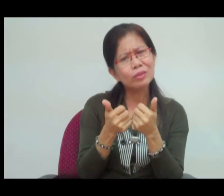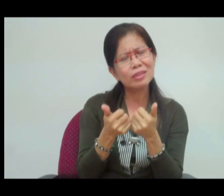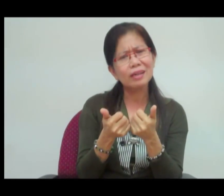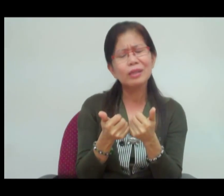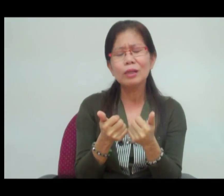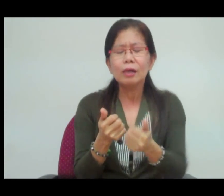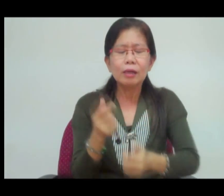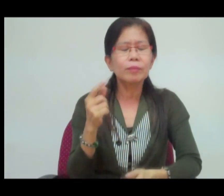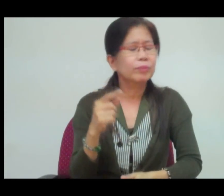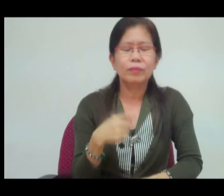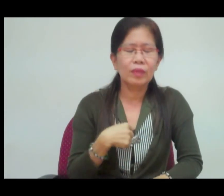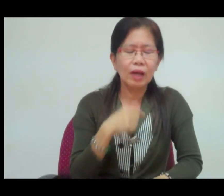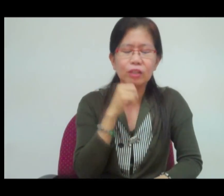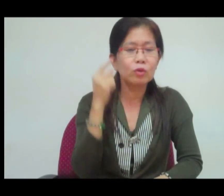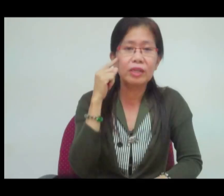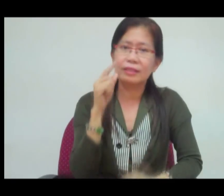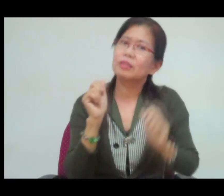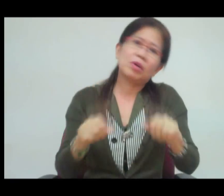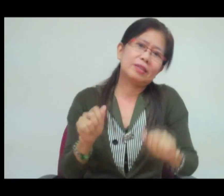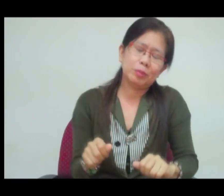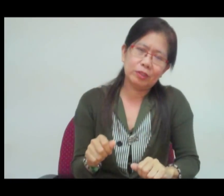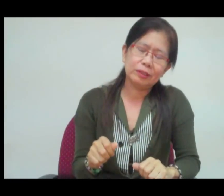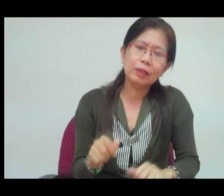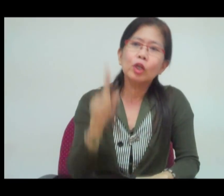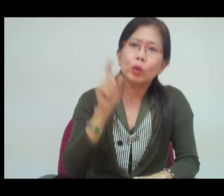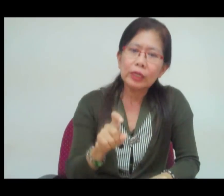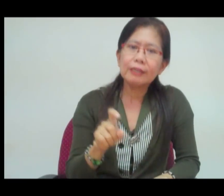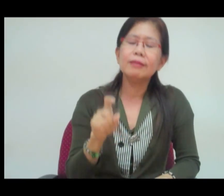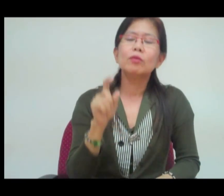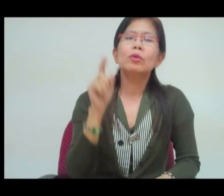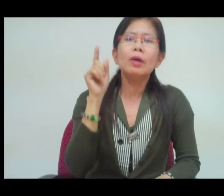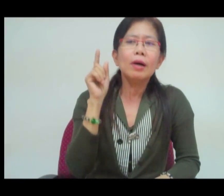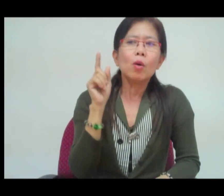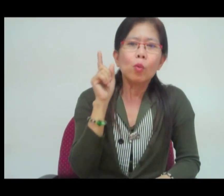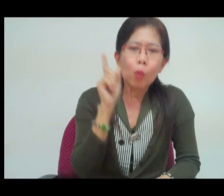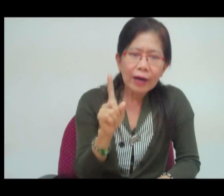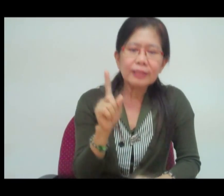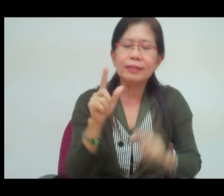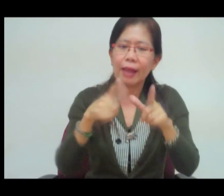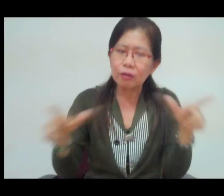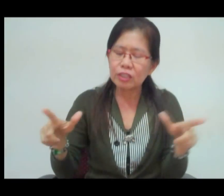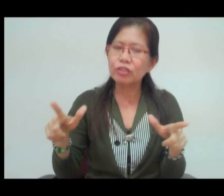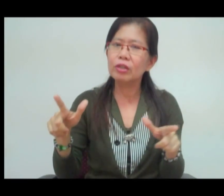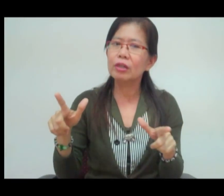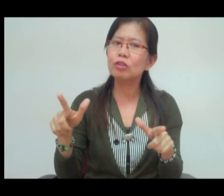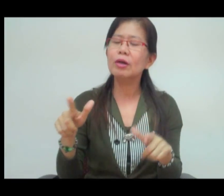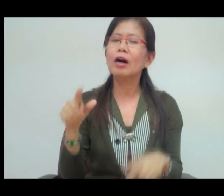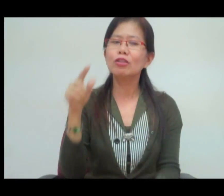that? I don't think that is possible. We need one language